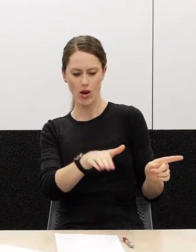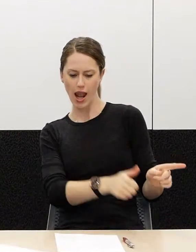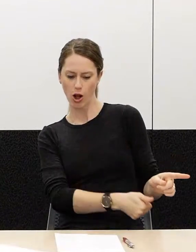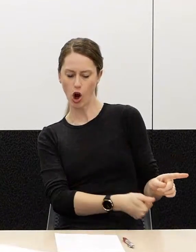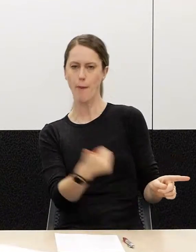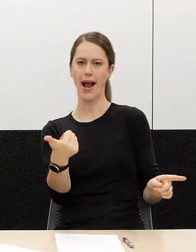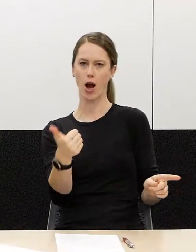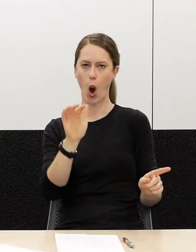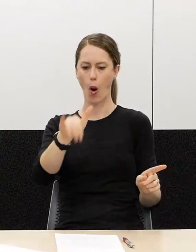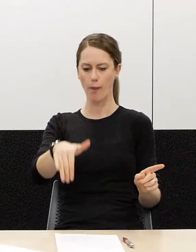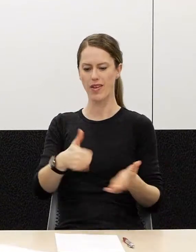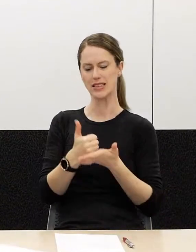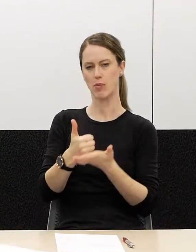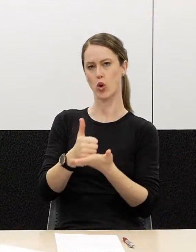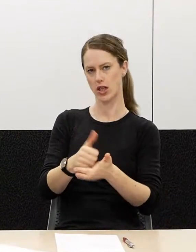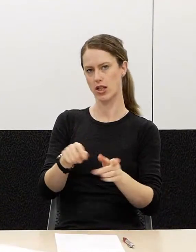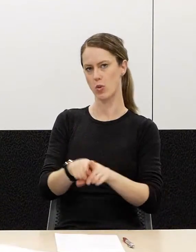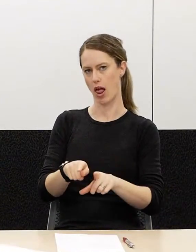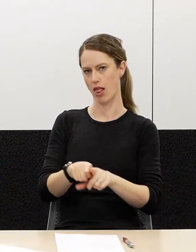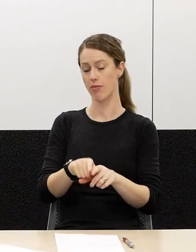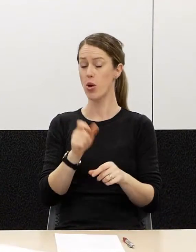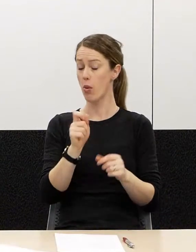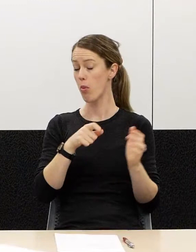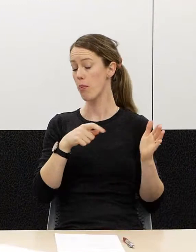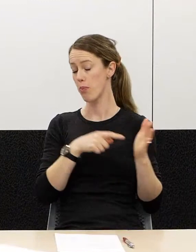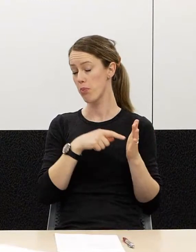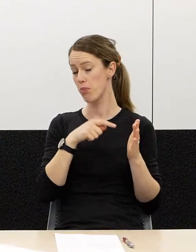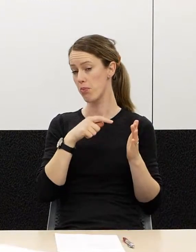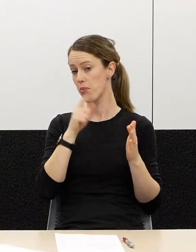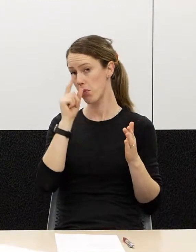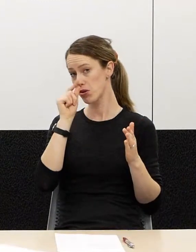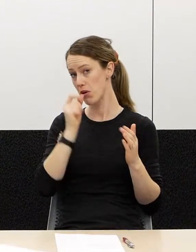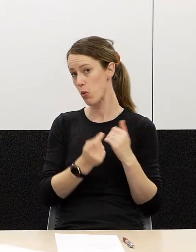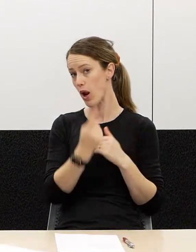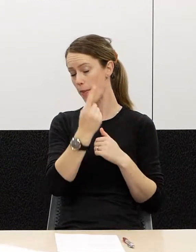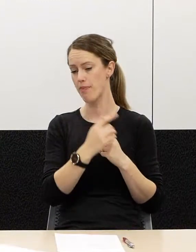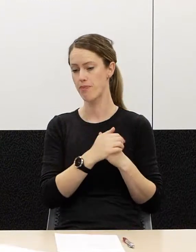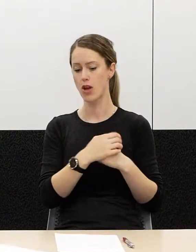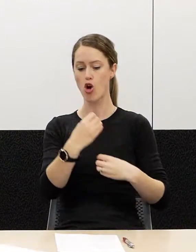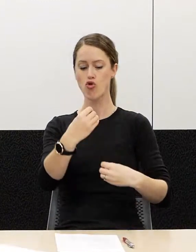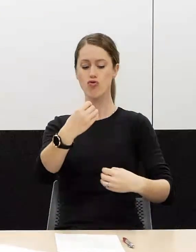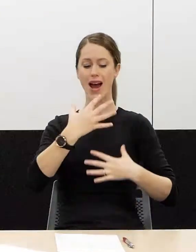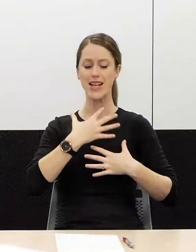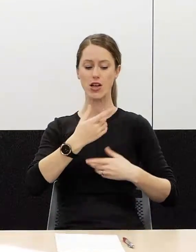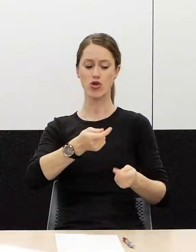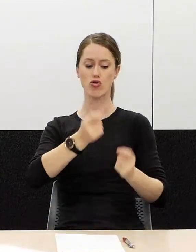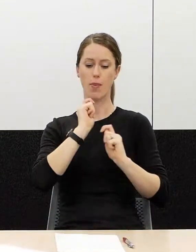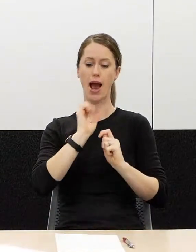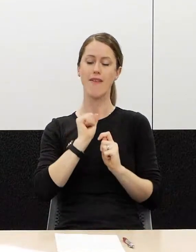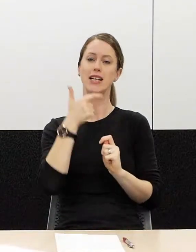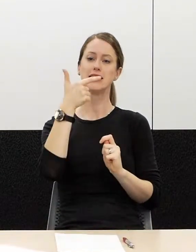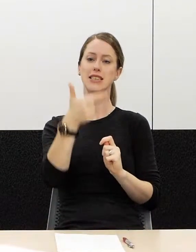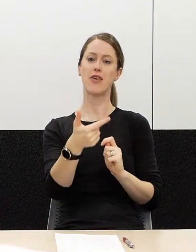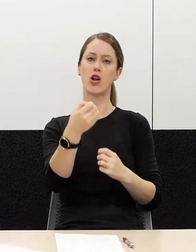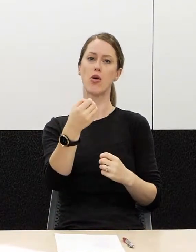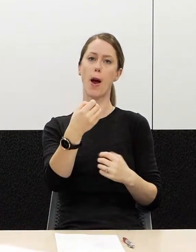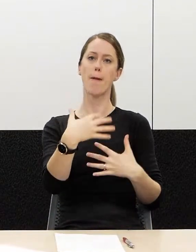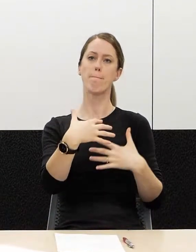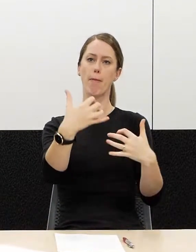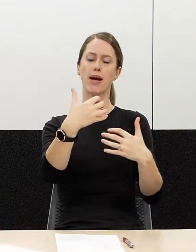go back. So I think there's some opportunity for that. And radiation treatment, there are 6